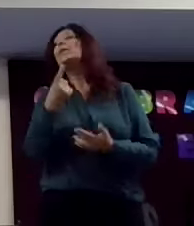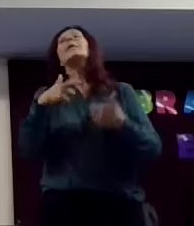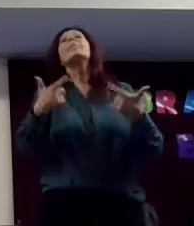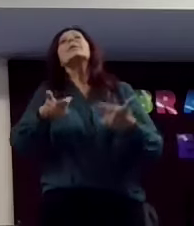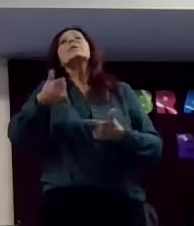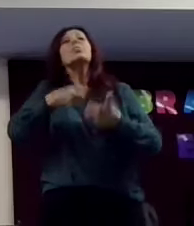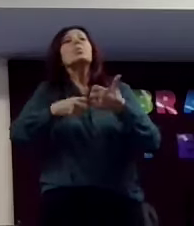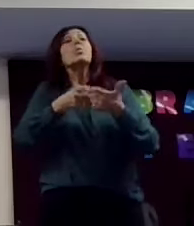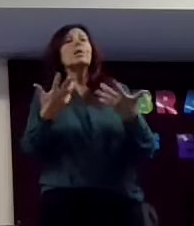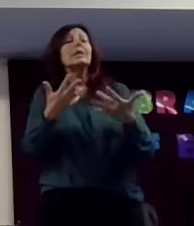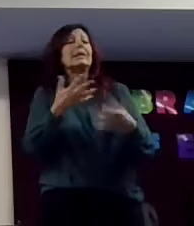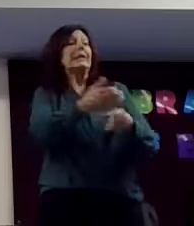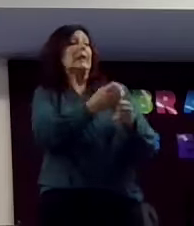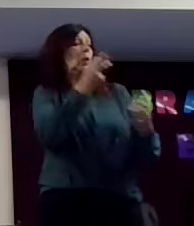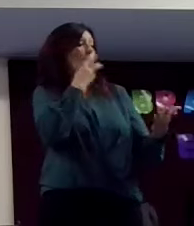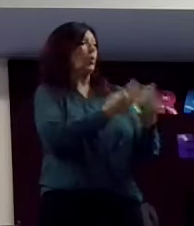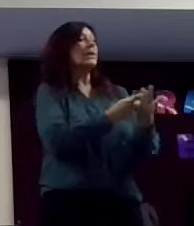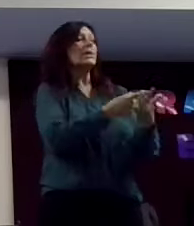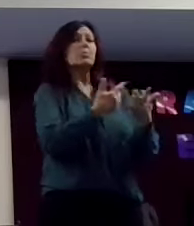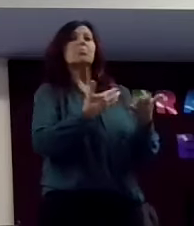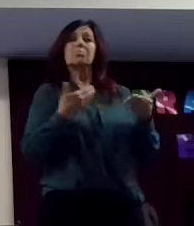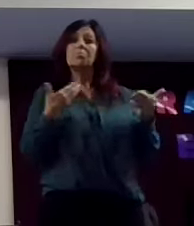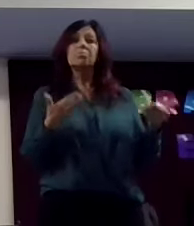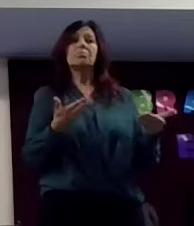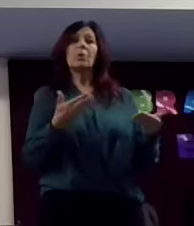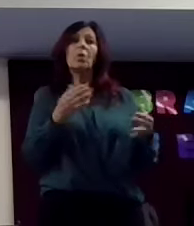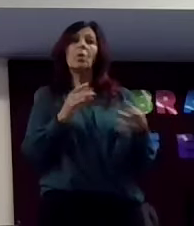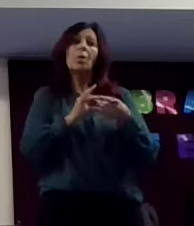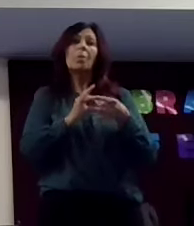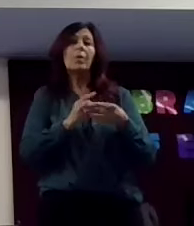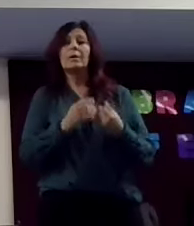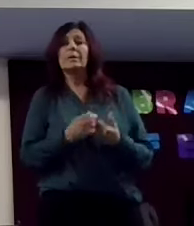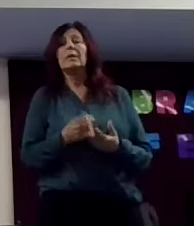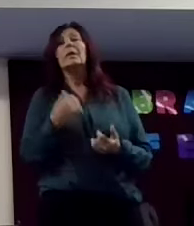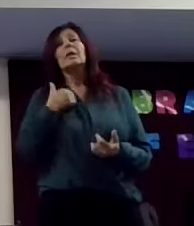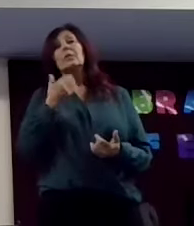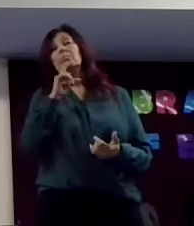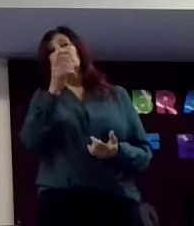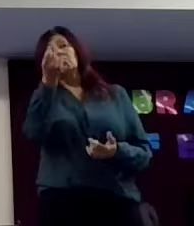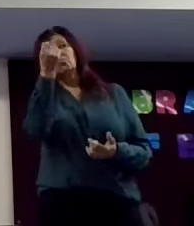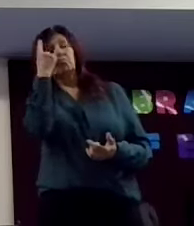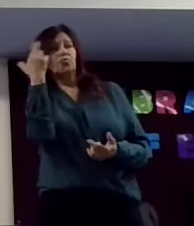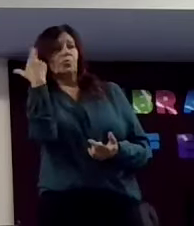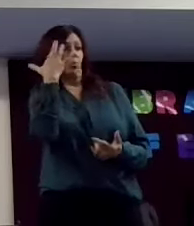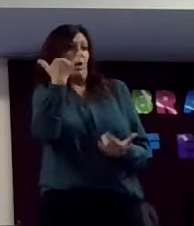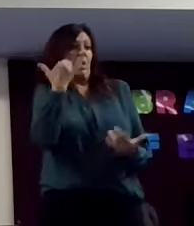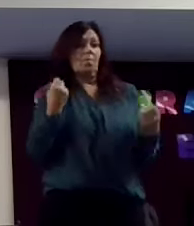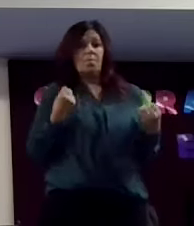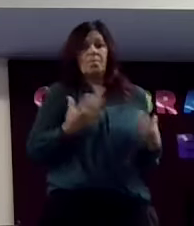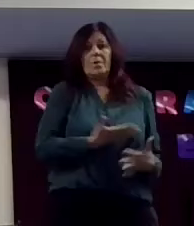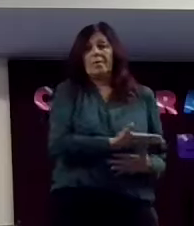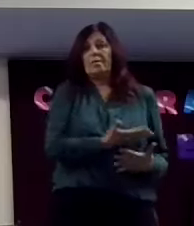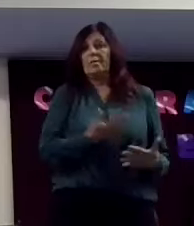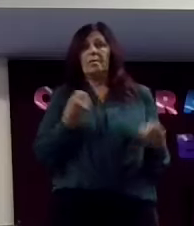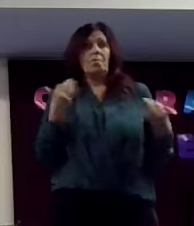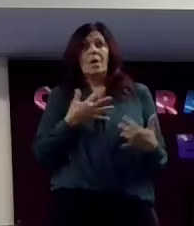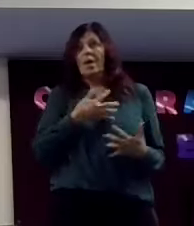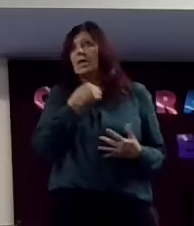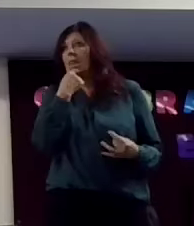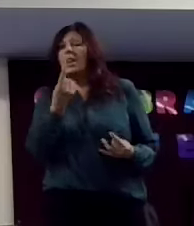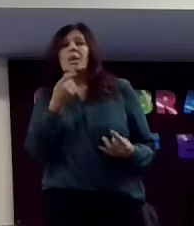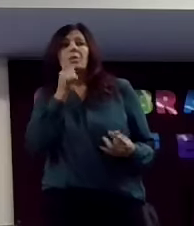biggest problems we have is getting witnesses to cooperate on some of the more serious cases. And I'm sure you can all understand the reasons why, people are afraid to come